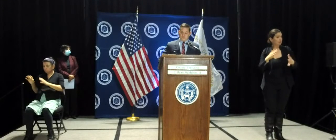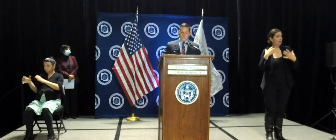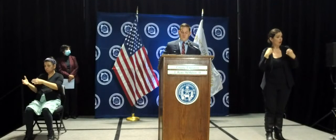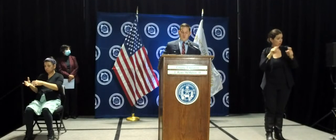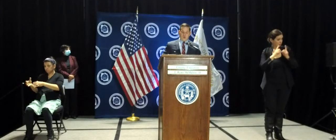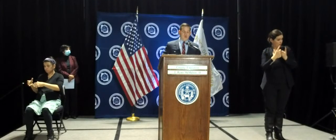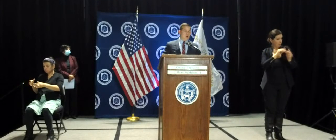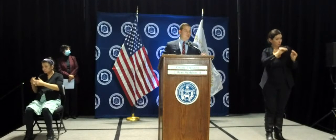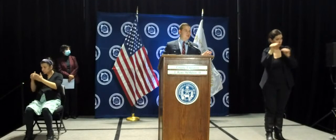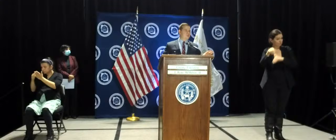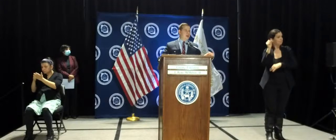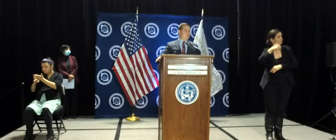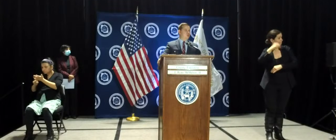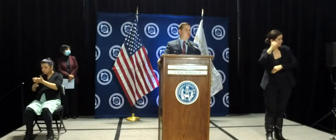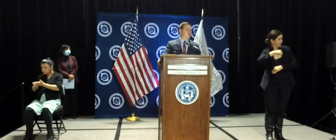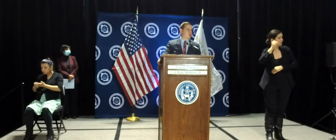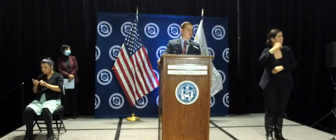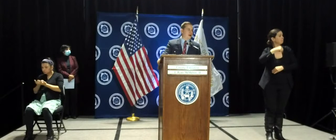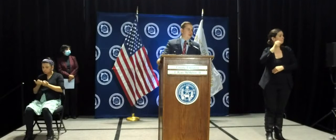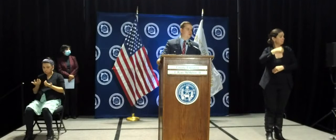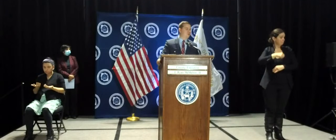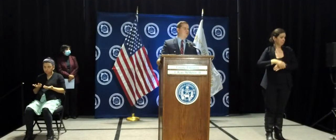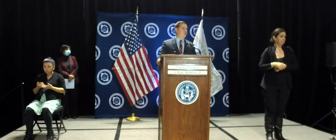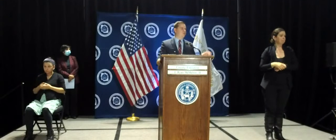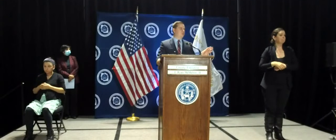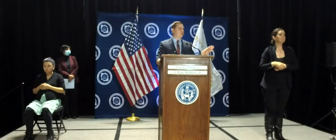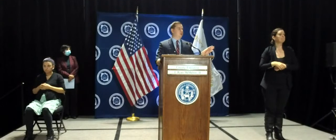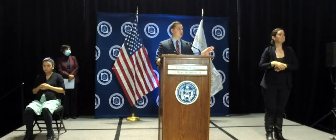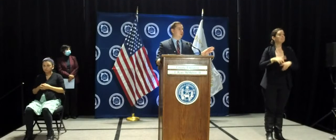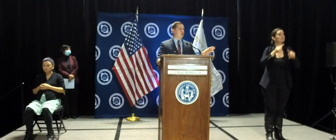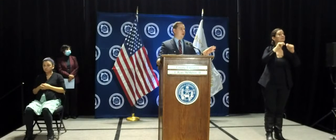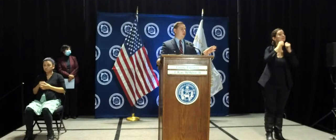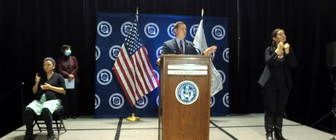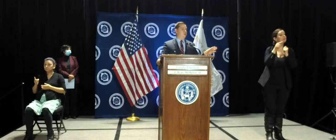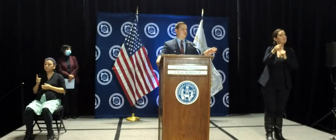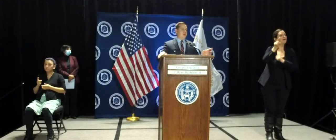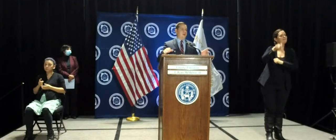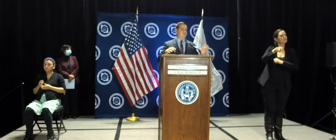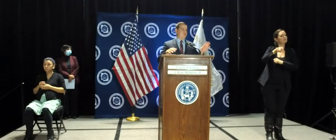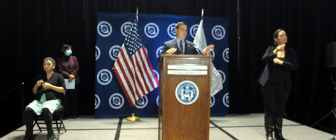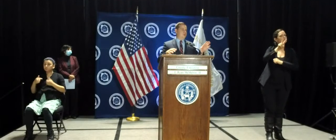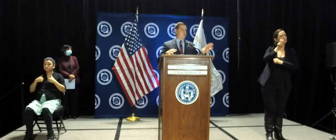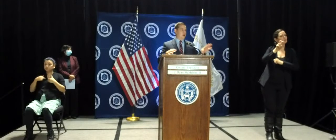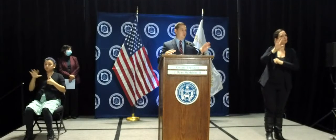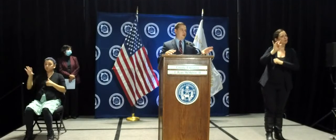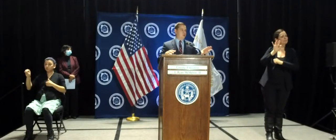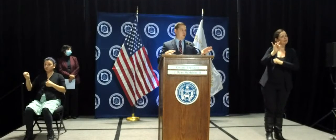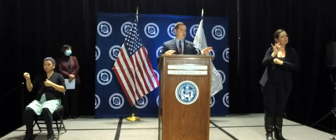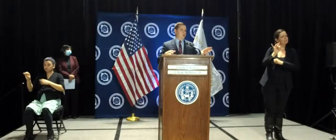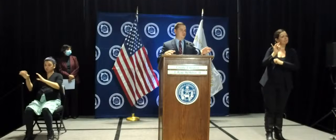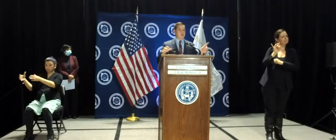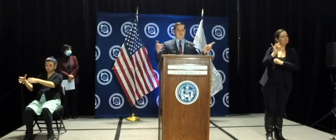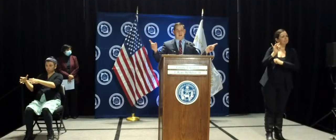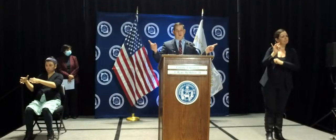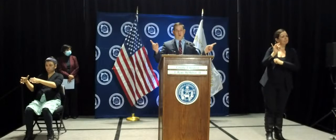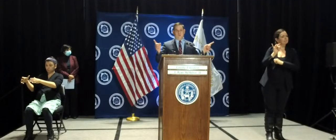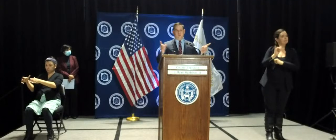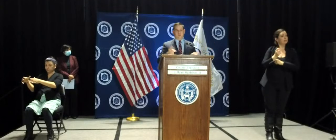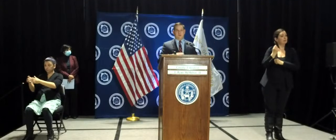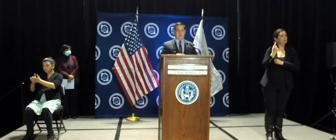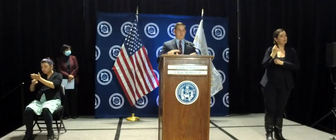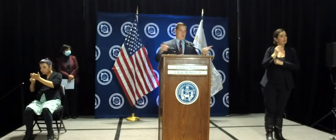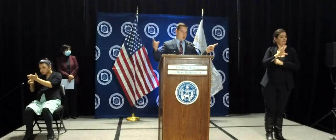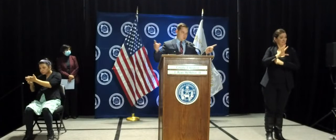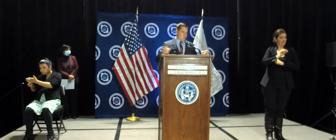top of the 100? So our you team's announced got to that? be 225. So the 50 there, you've had 50 every day doing this. Dr.